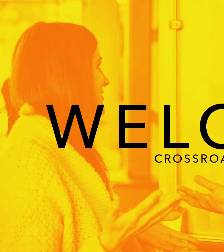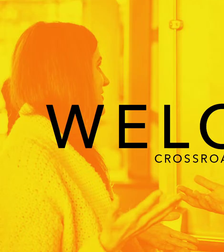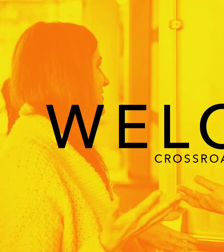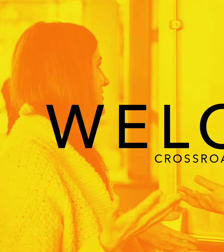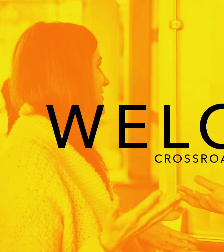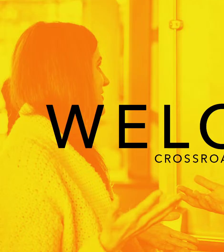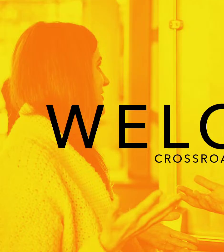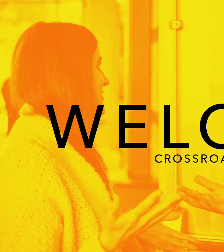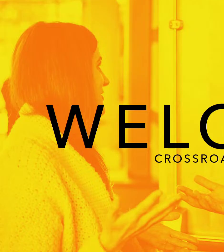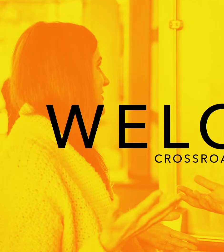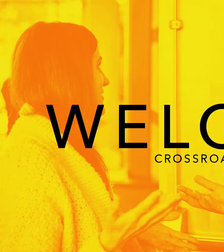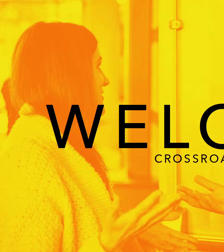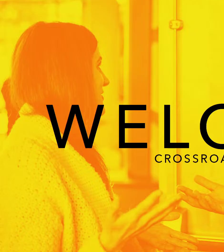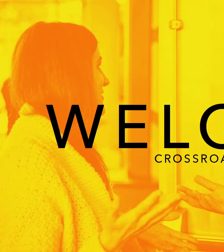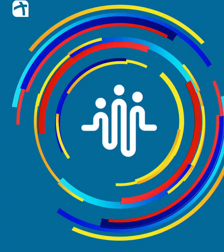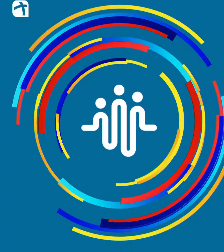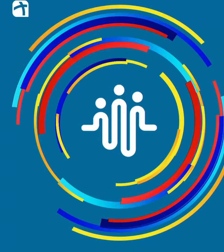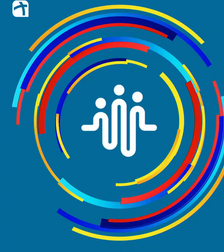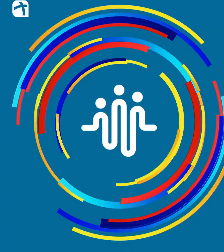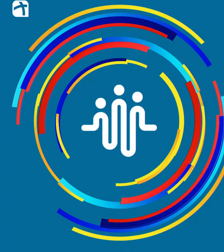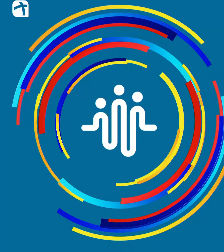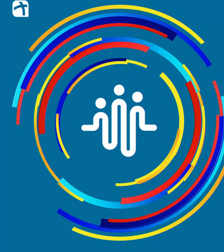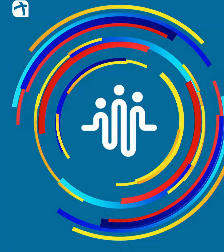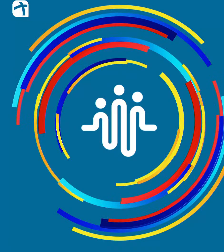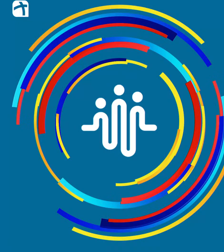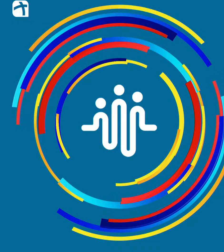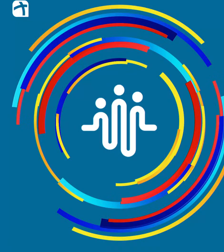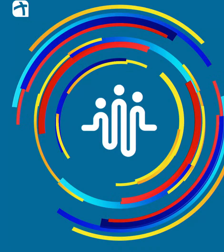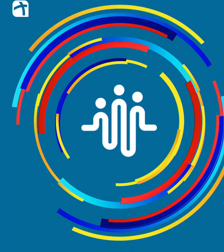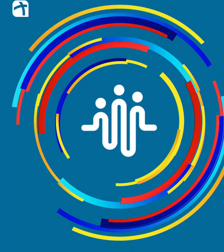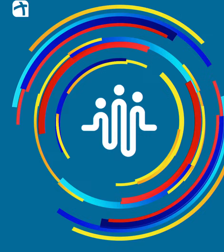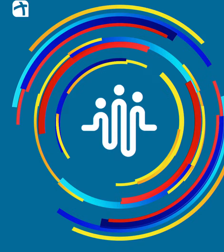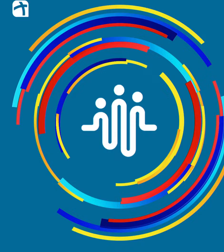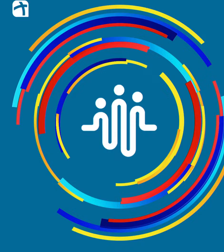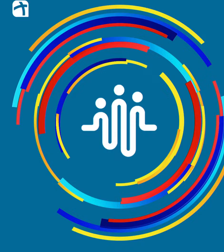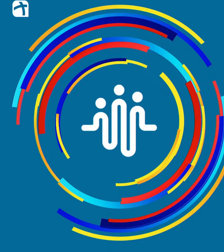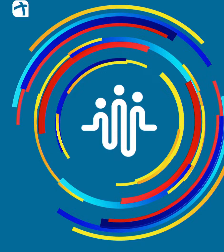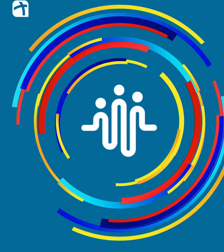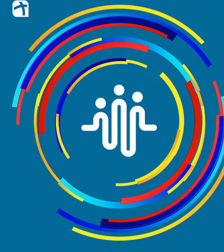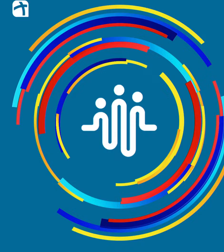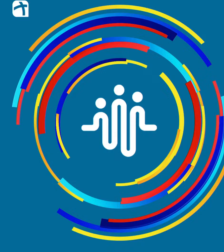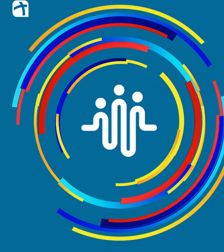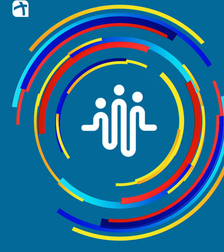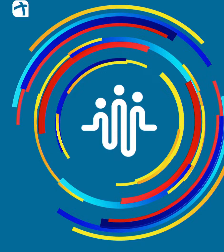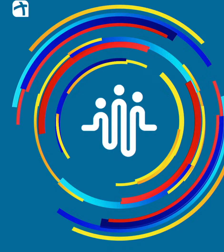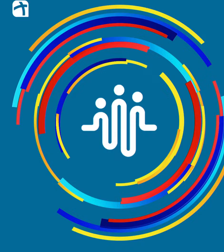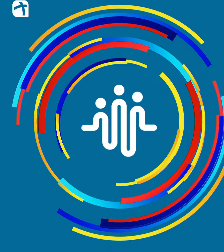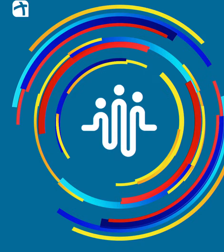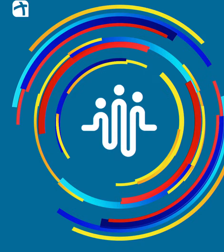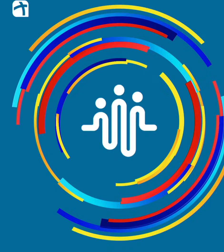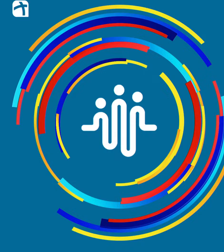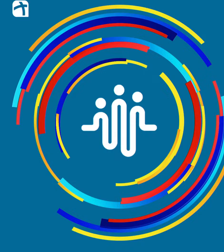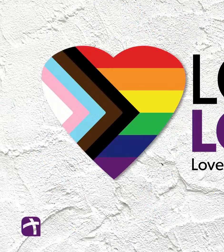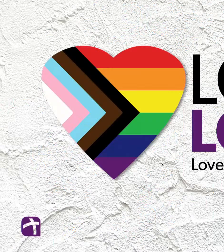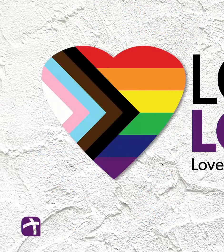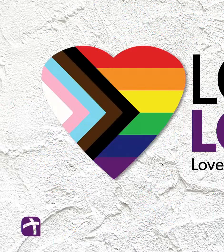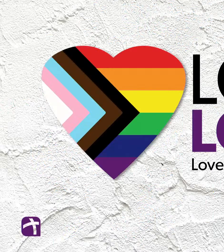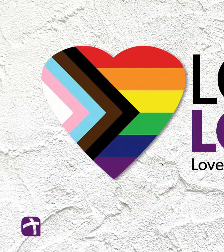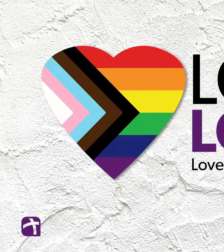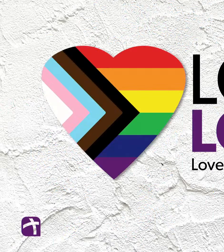wanna hold you when we're old and gray. Oh, but love like this don't come around, don't